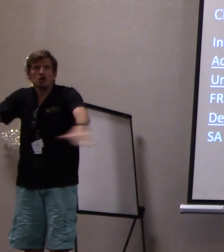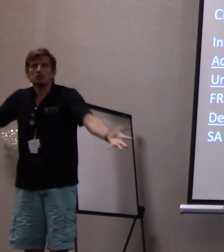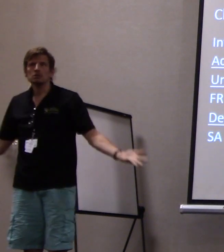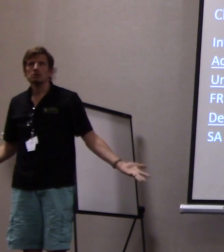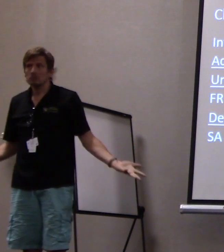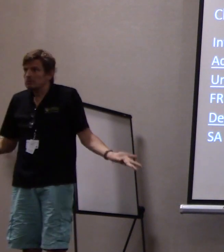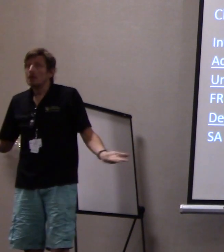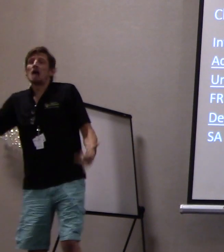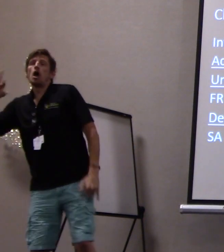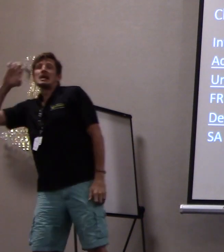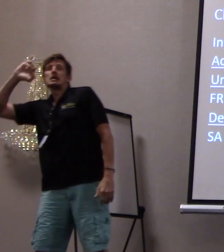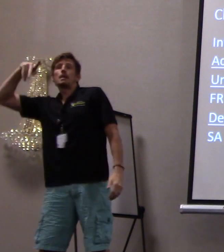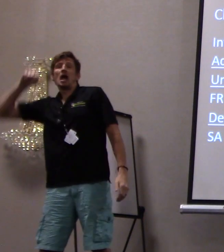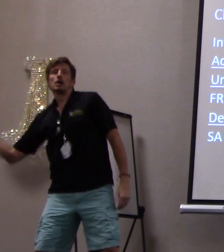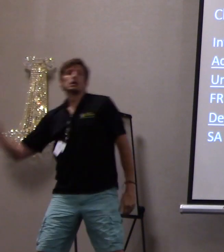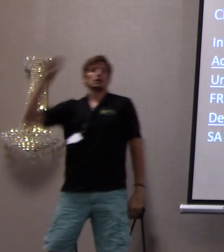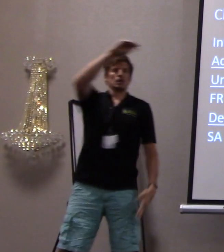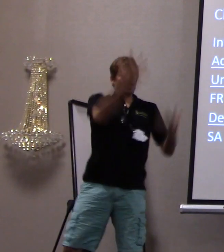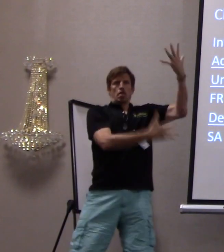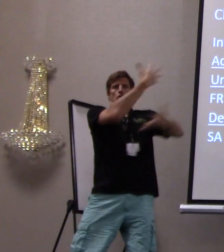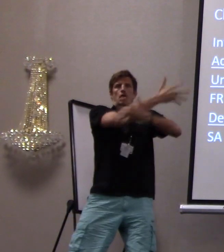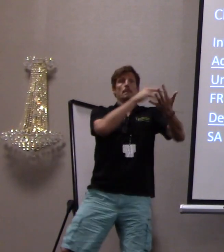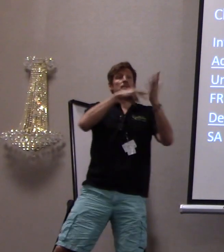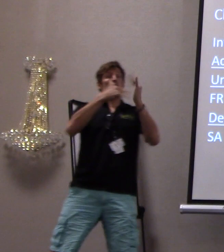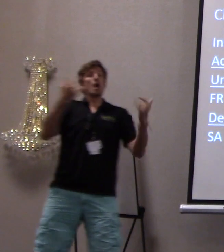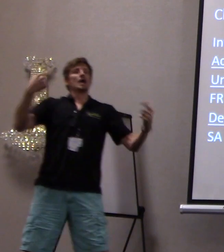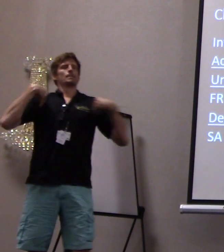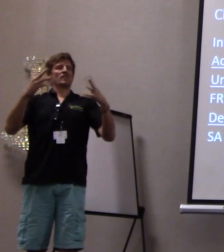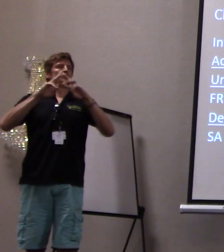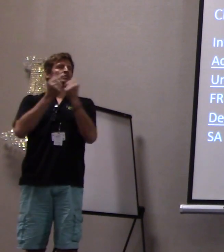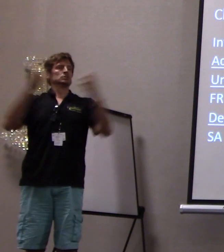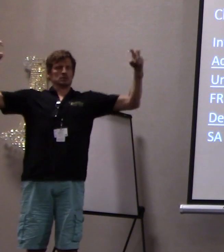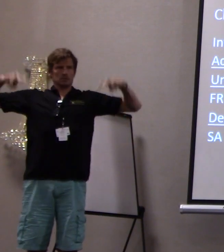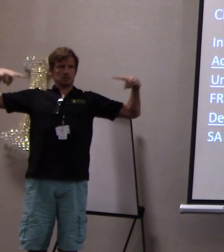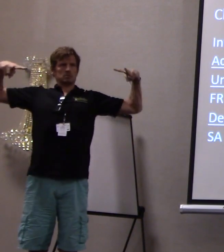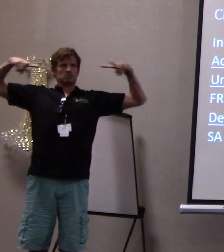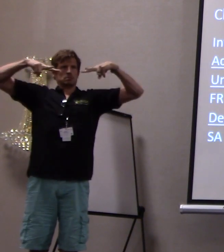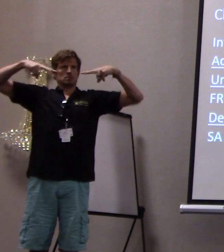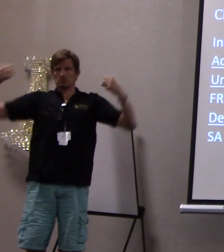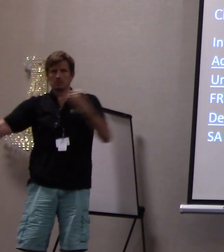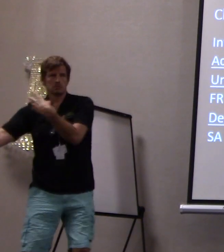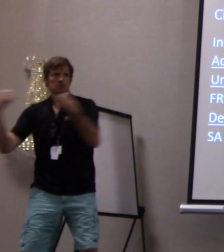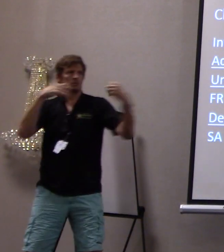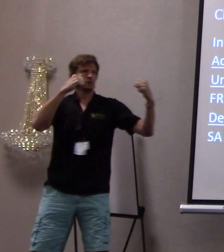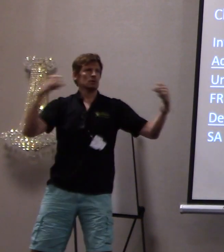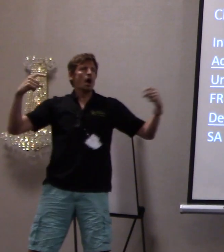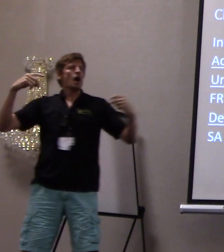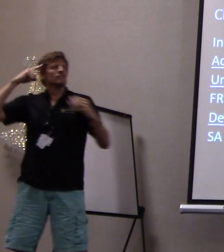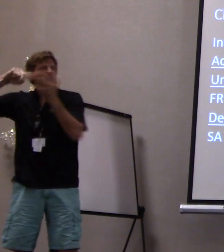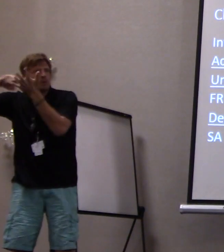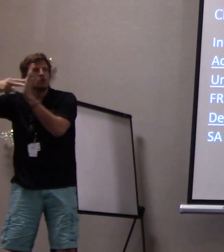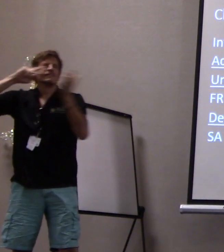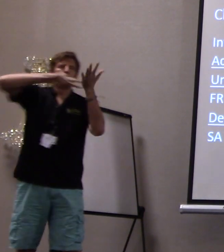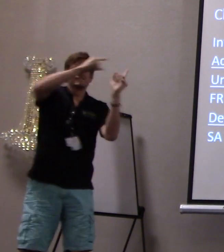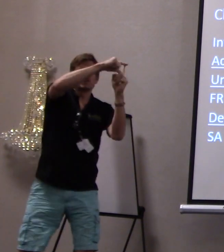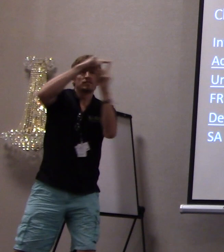There's no transliteration for children. Now, if EIPA went to RID, it would be confusing. So this is a workshop to see both